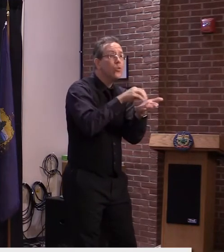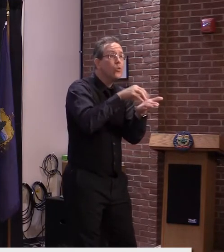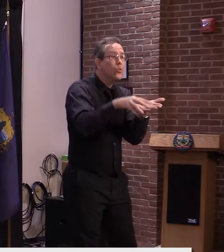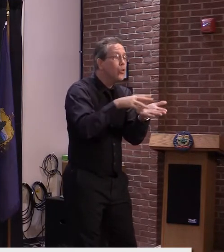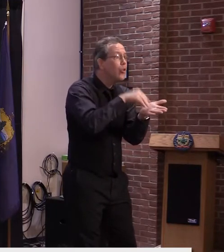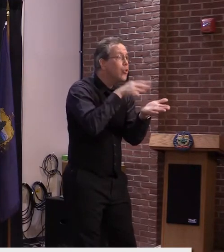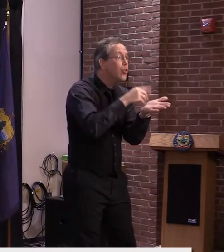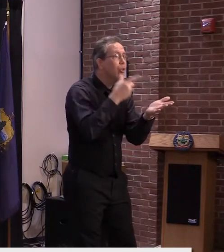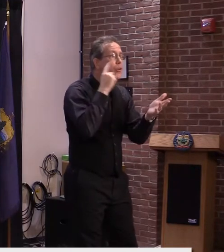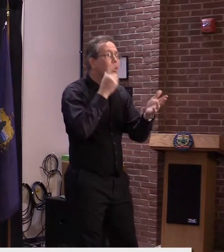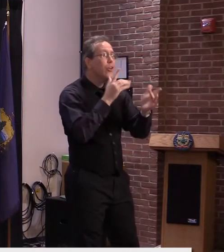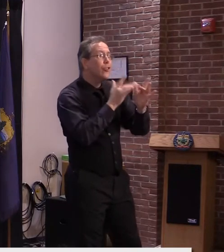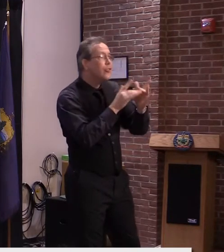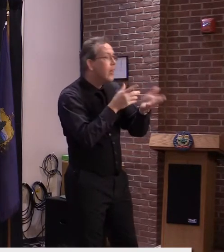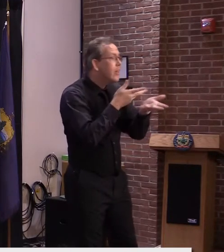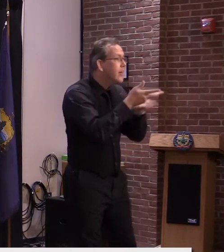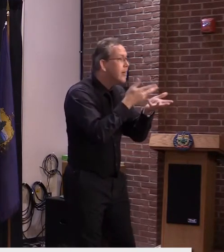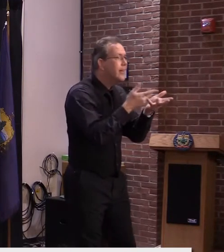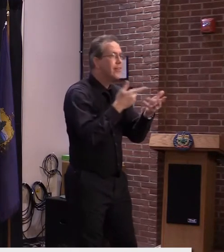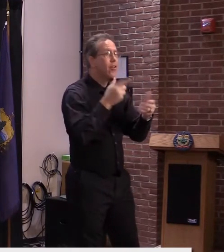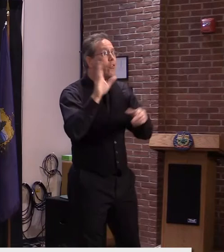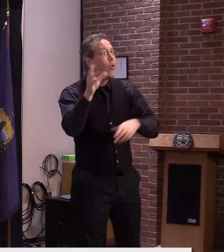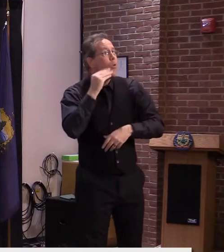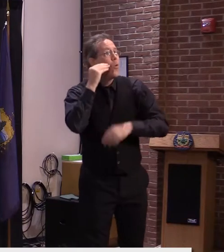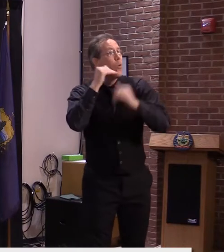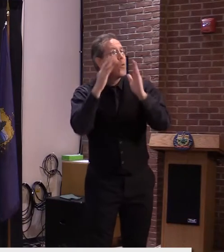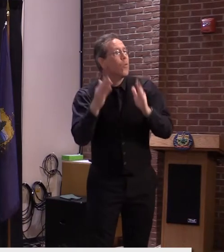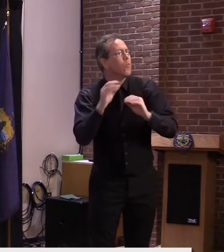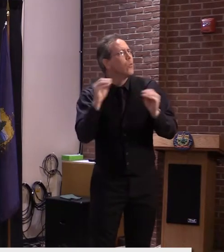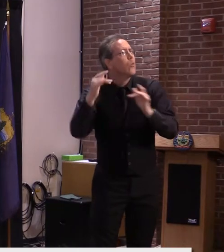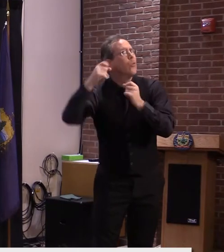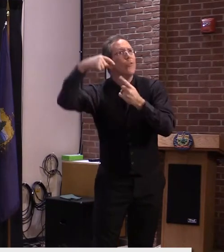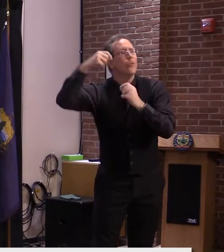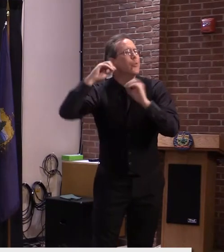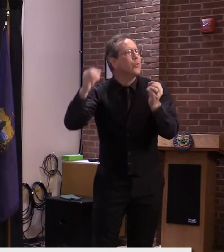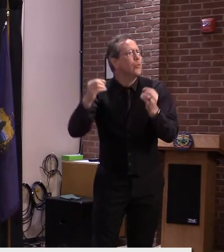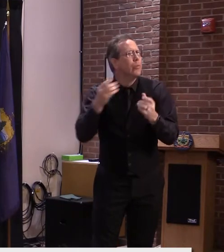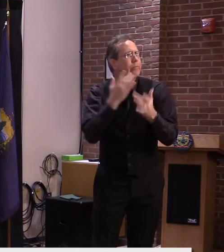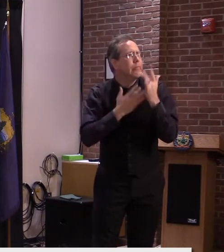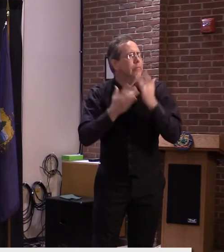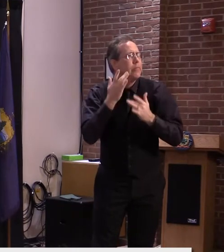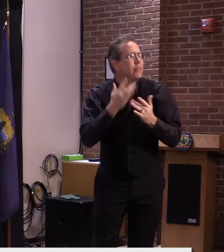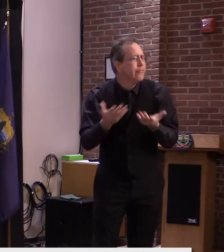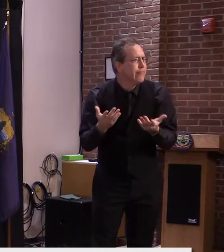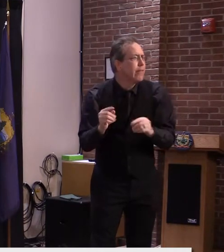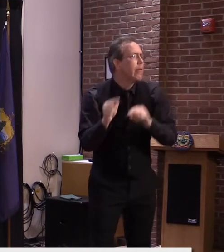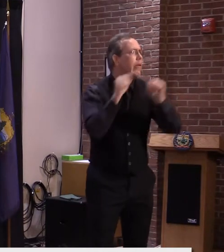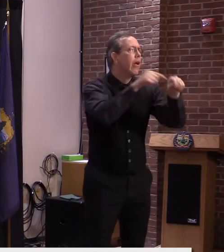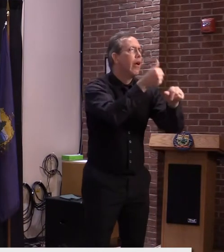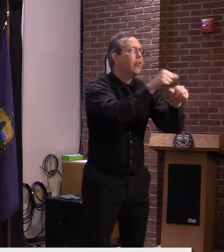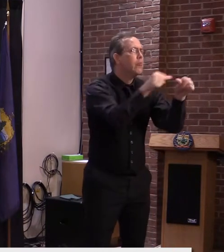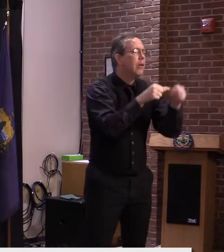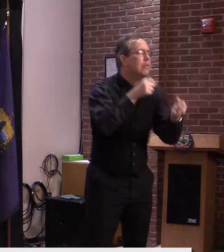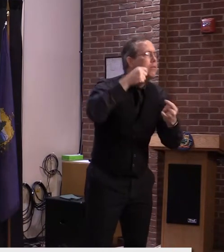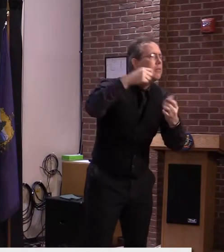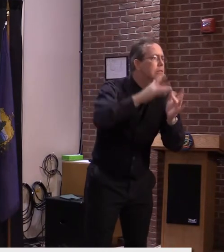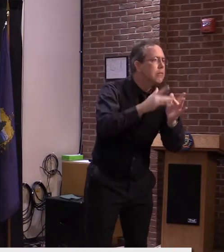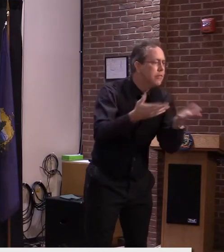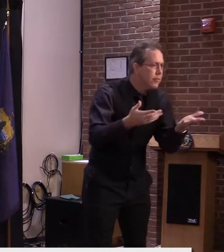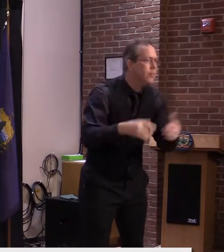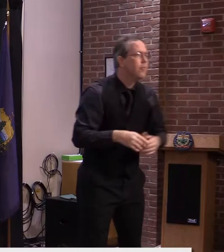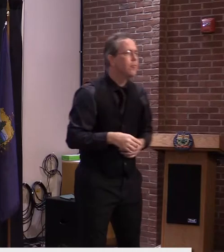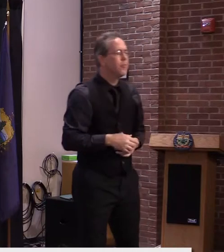producing applications specifically for the classroom. Wireless networks are used for real-time data collection and assessment.